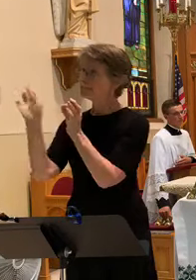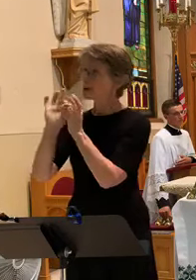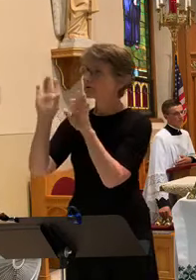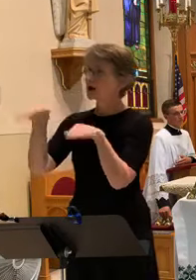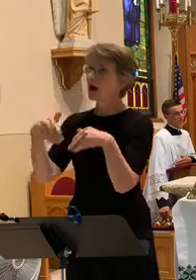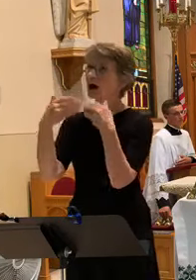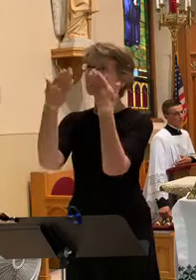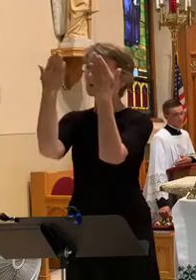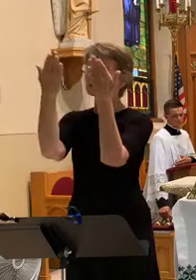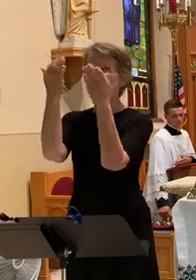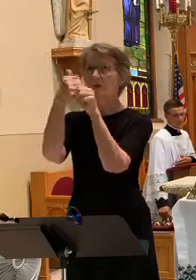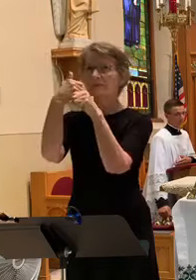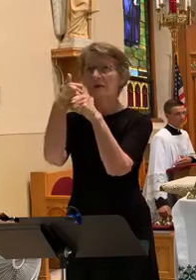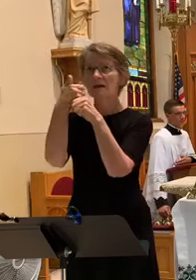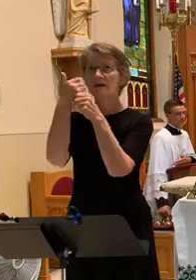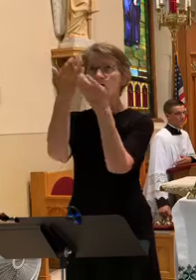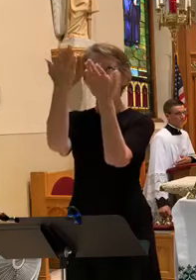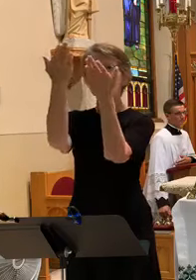be offered to your name.